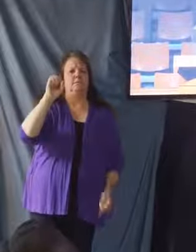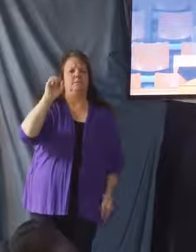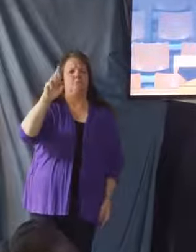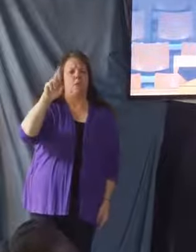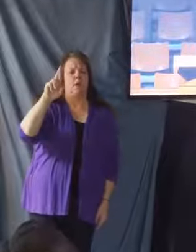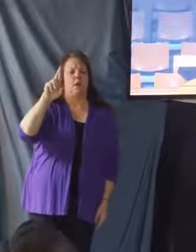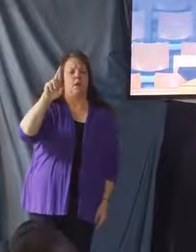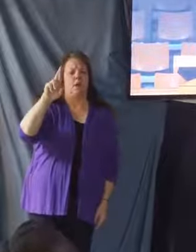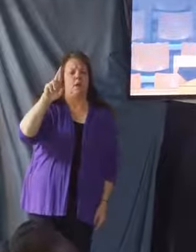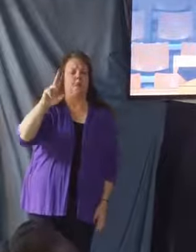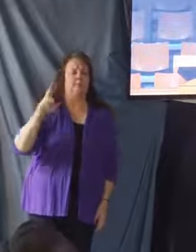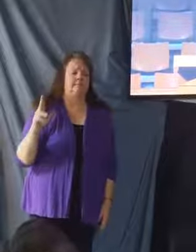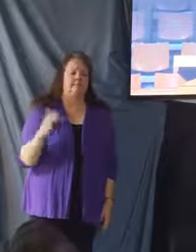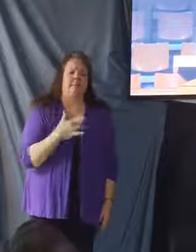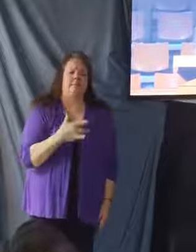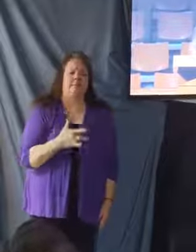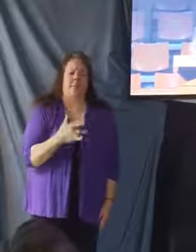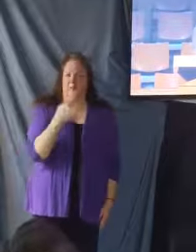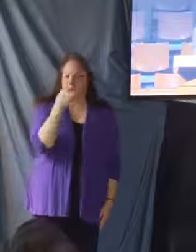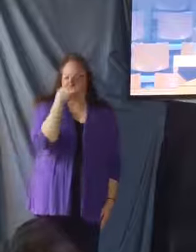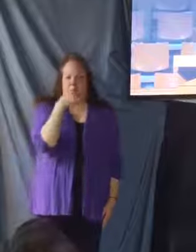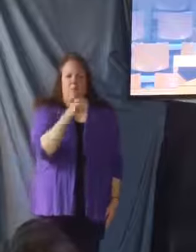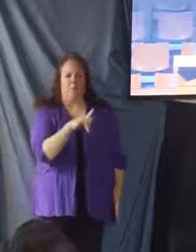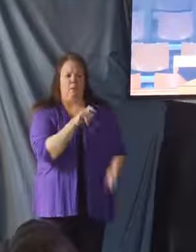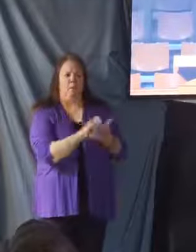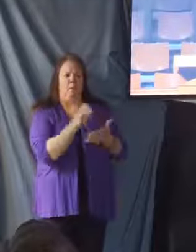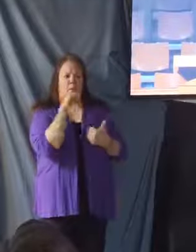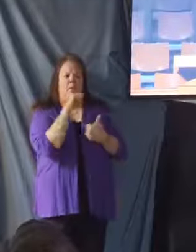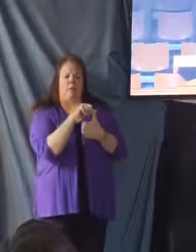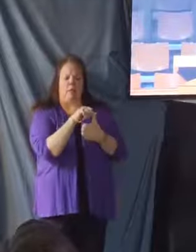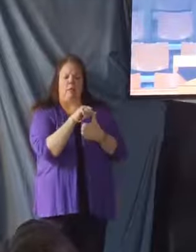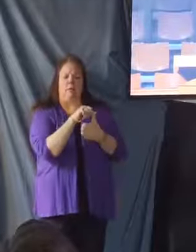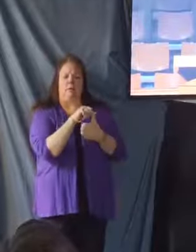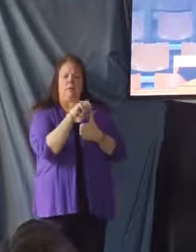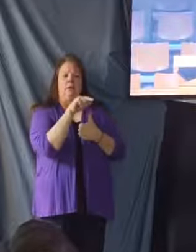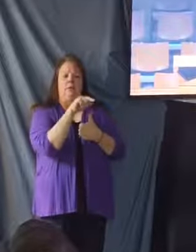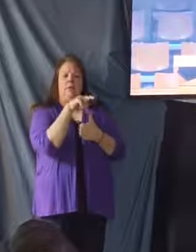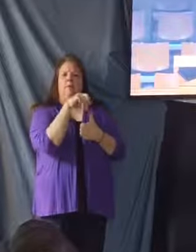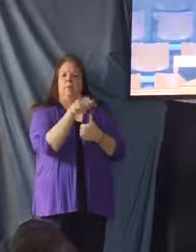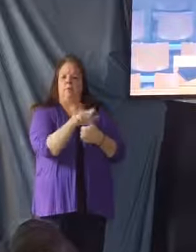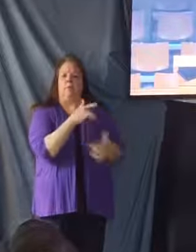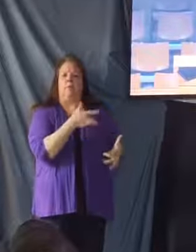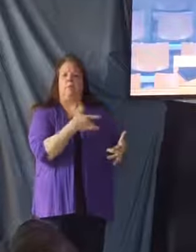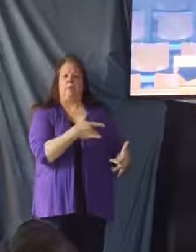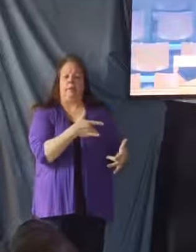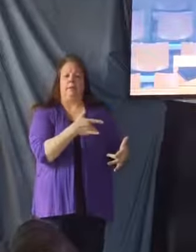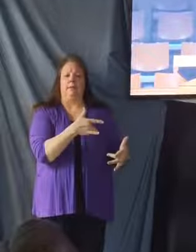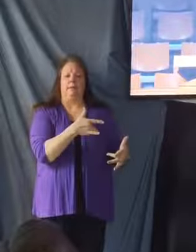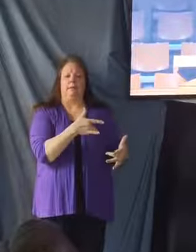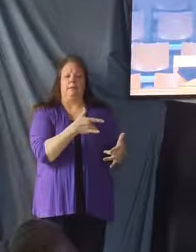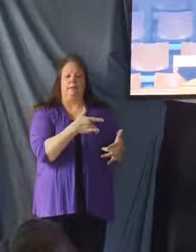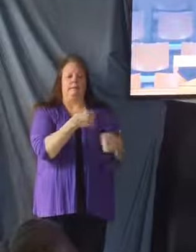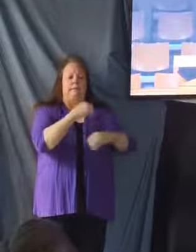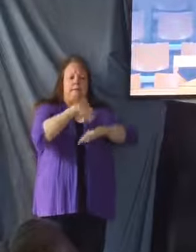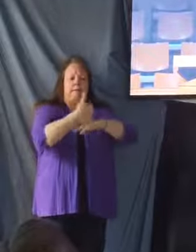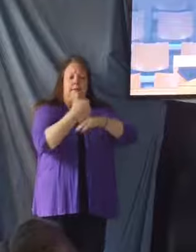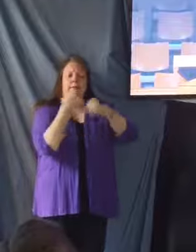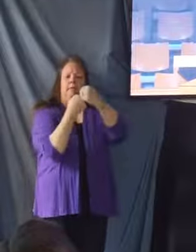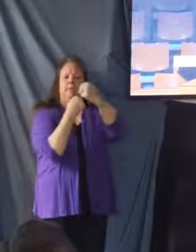And normally, we think of Paul's letters beginning with Paul laying the doctrinal